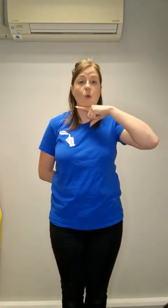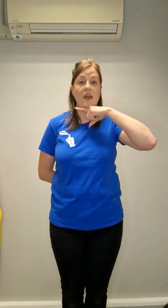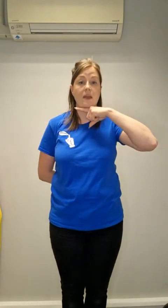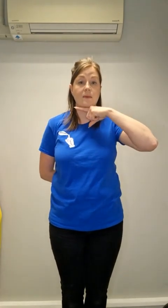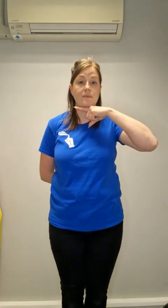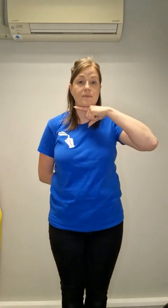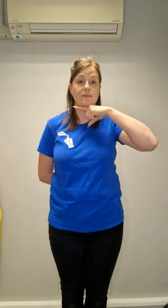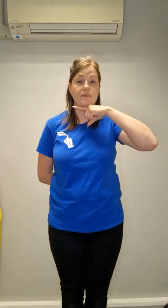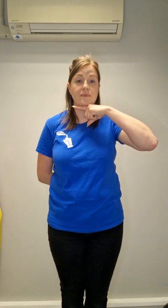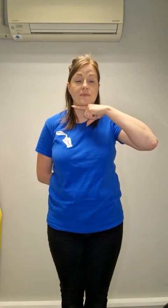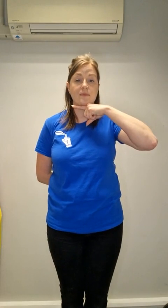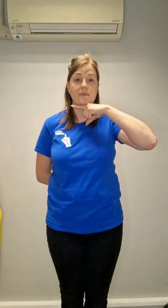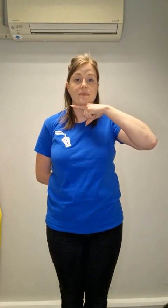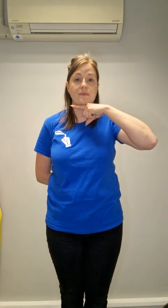boy.